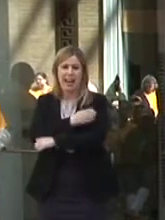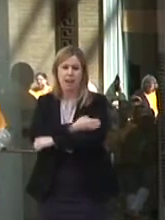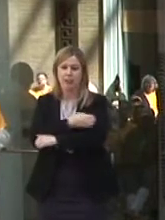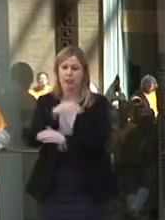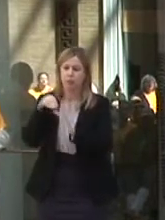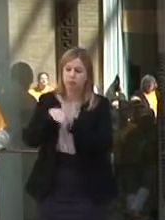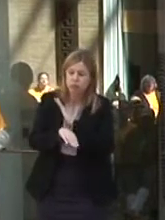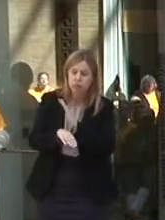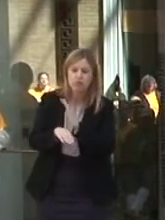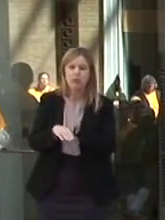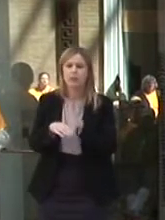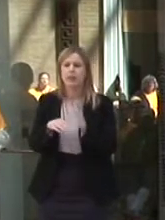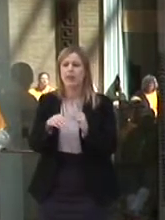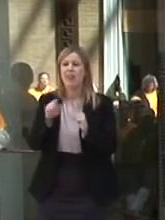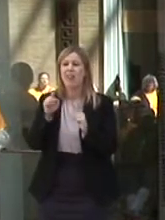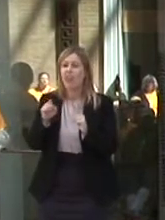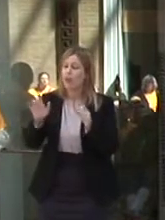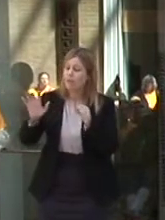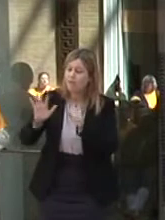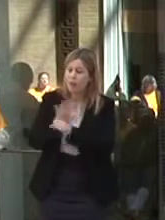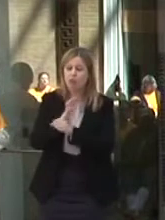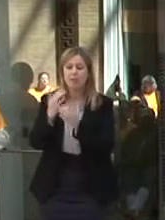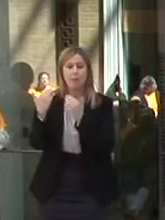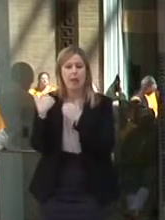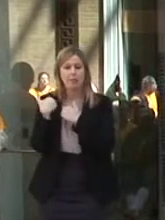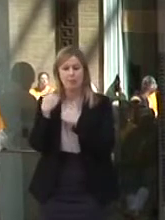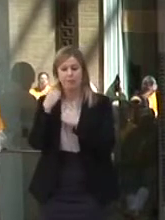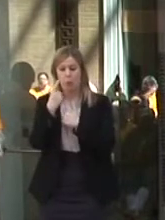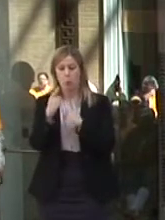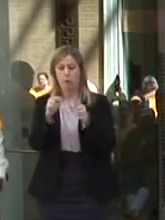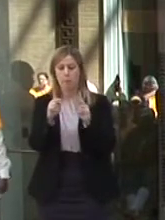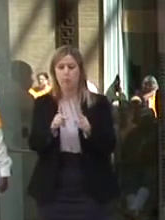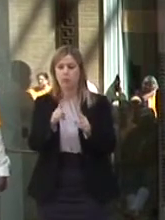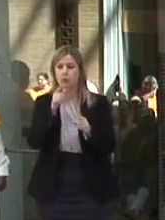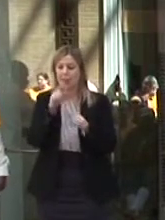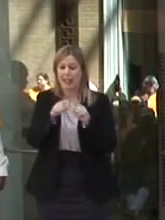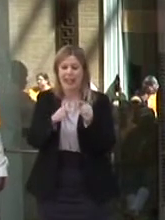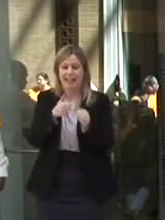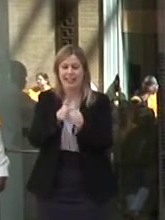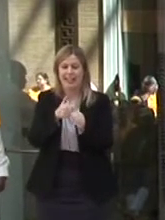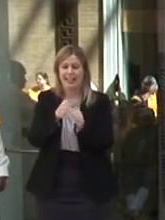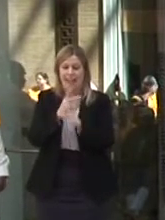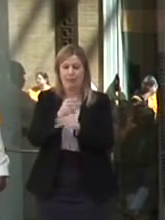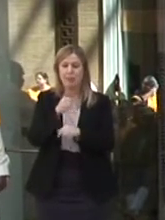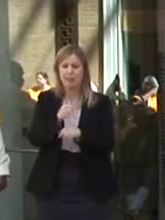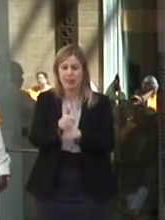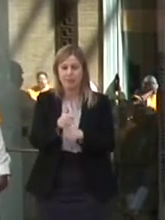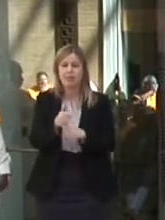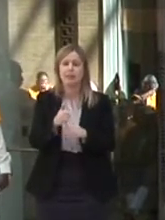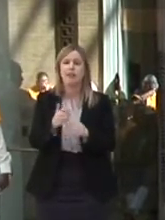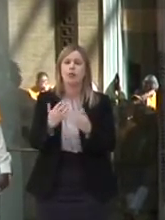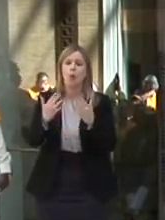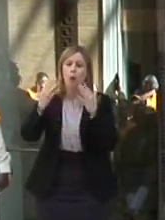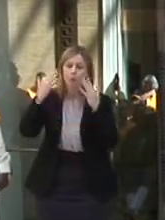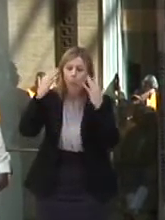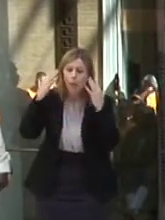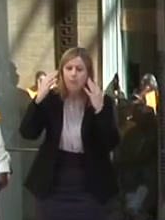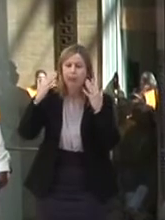don't. Being totally responsible for the care of an individual who is unable to care for themselves is daunting,